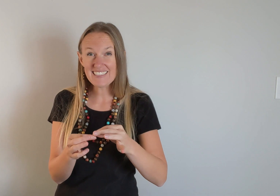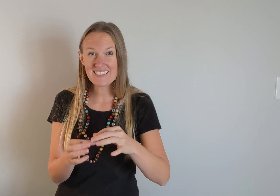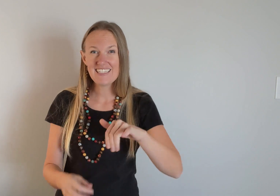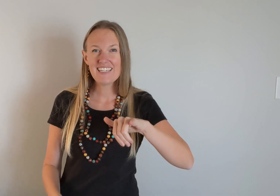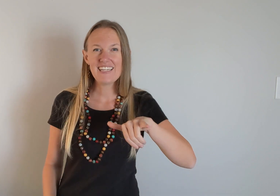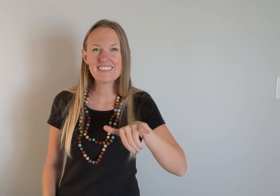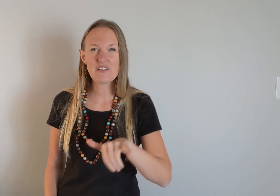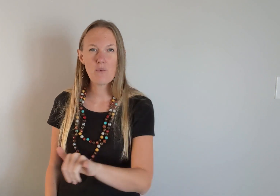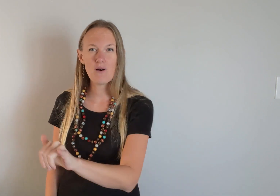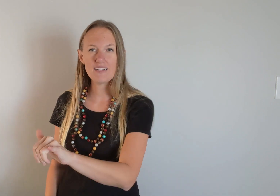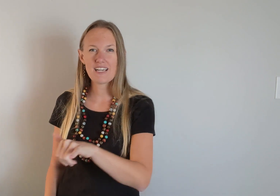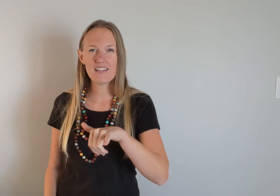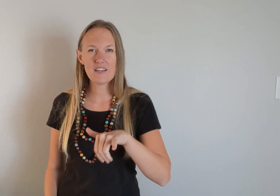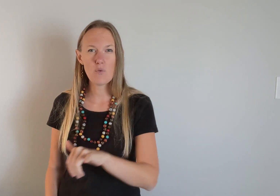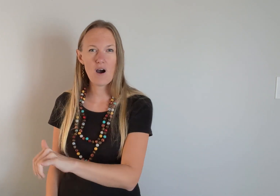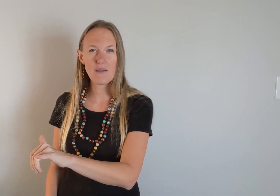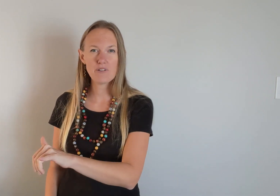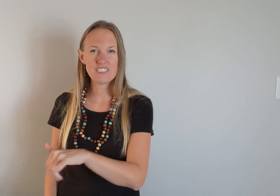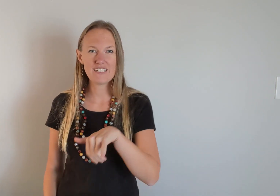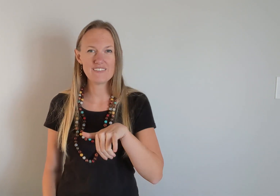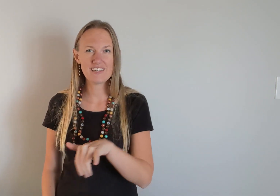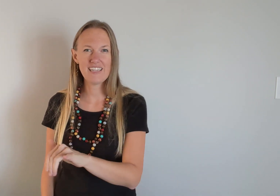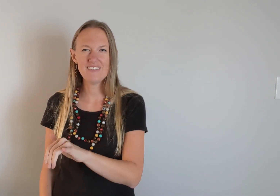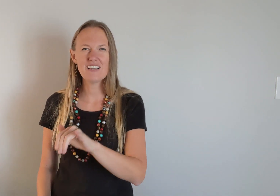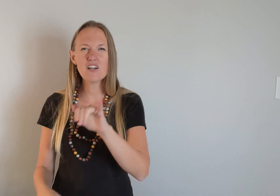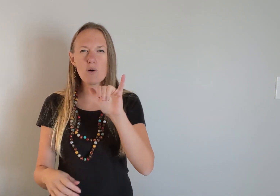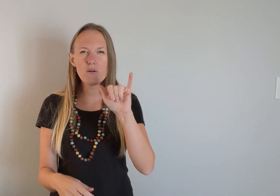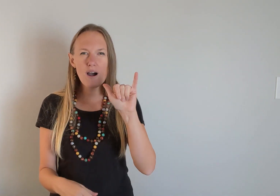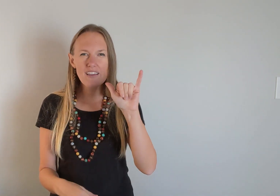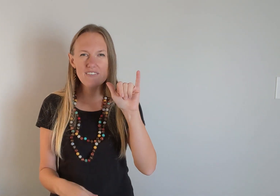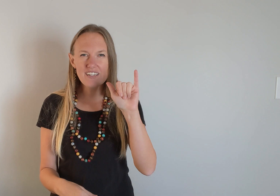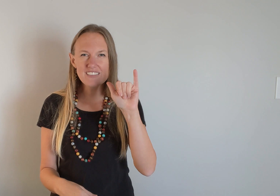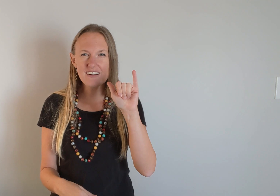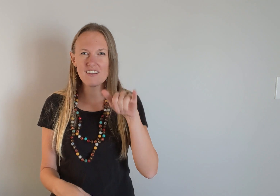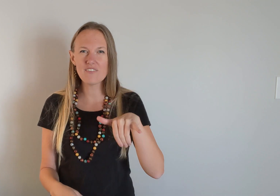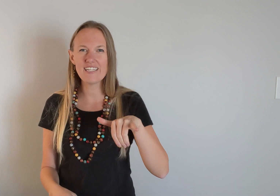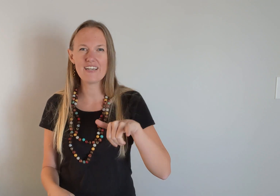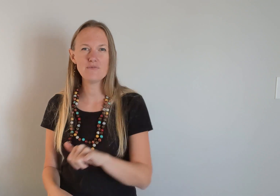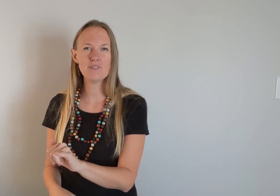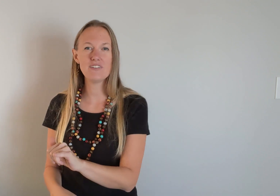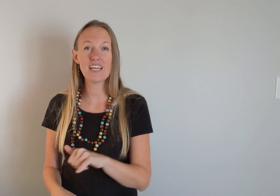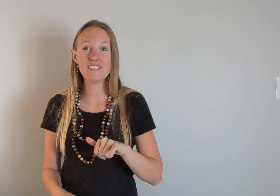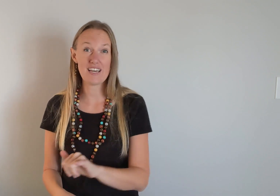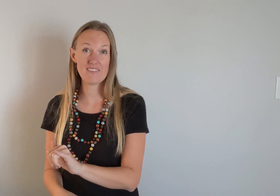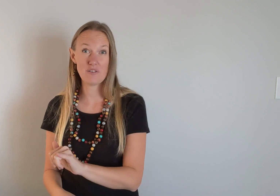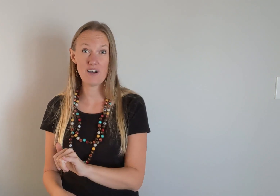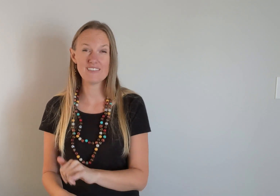ness, it's kind of like a Y pushed out. Okay, not quite a Y. Your fingers aren't all the way down, but you can do that if you want.